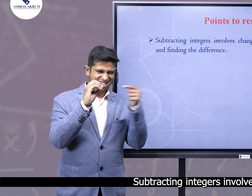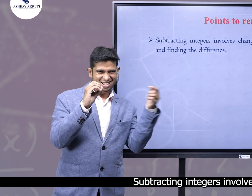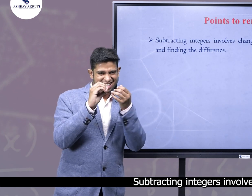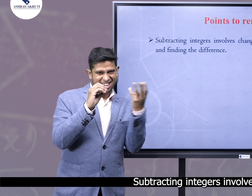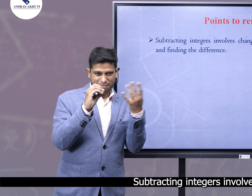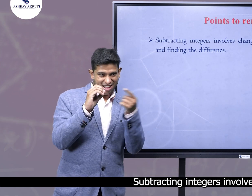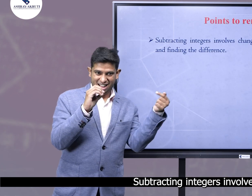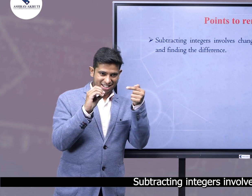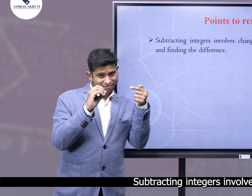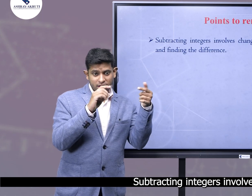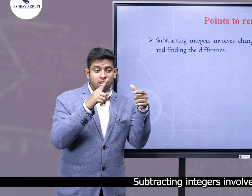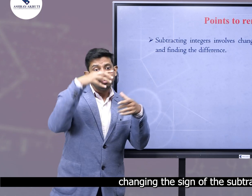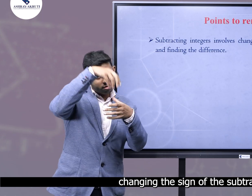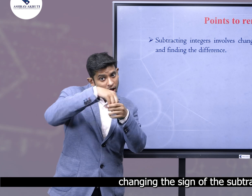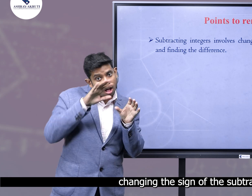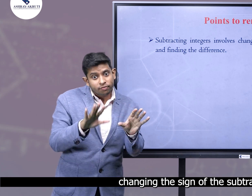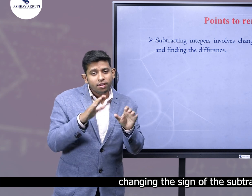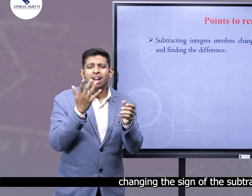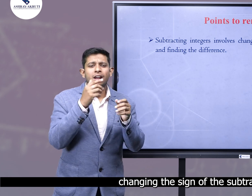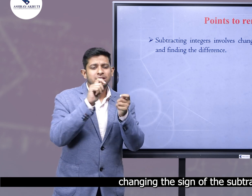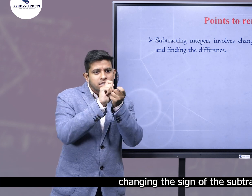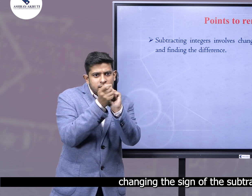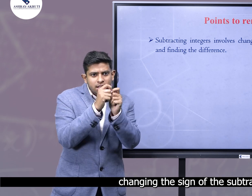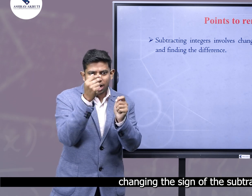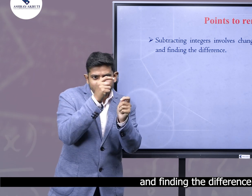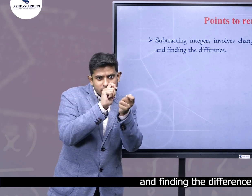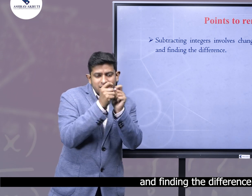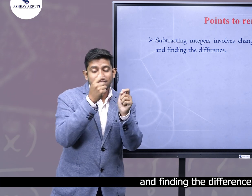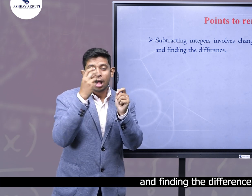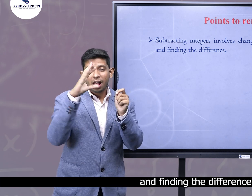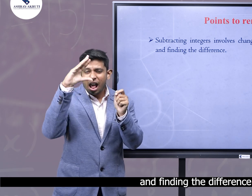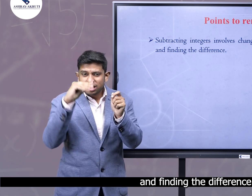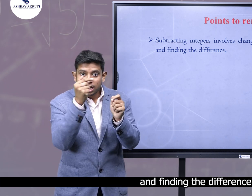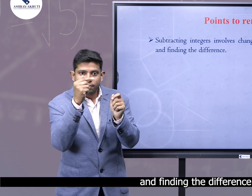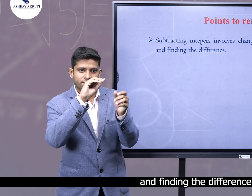Subtracting integers involves changing the sign of the subtrahend and finding the difference.